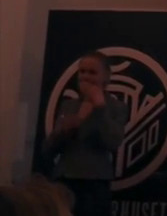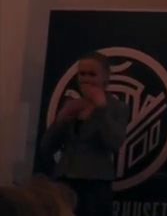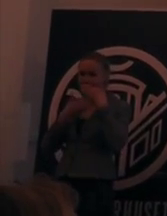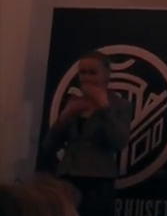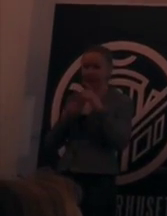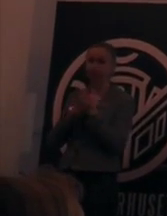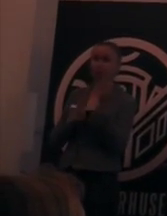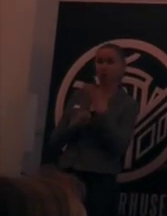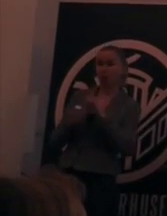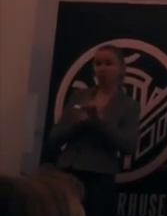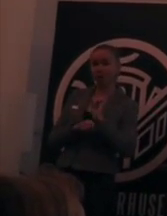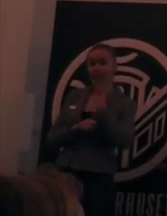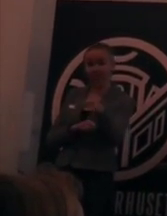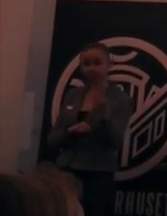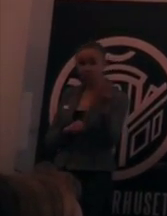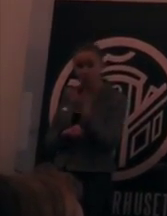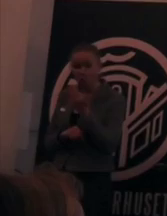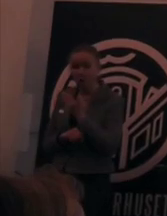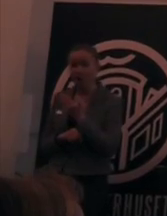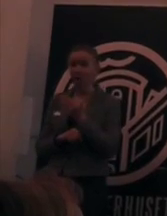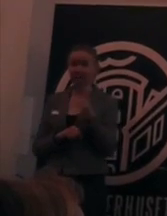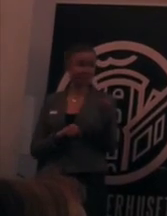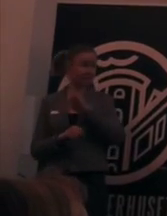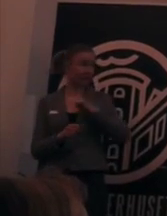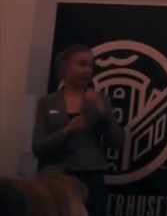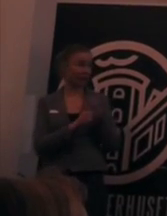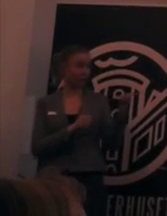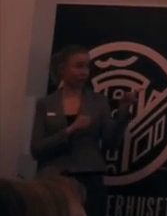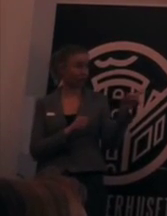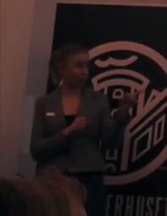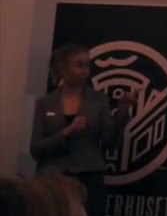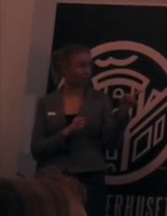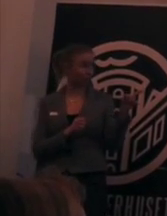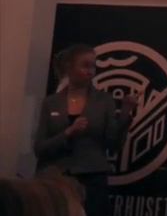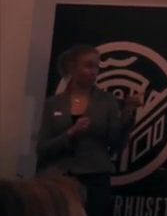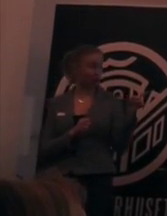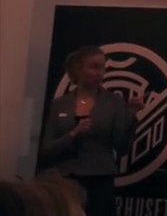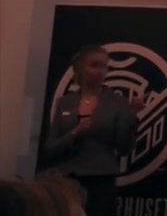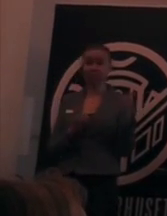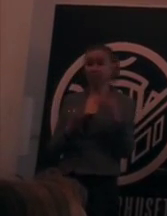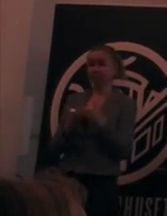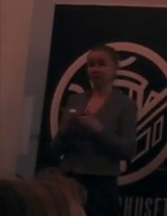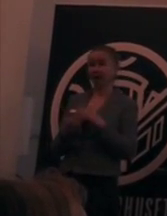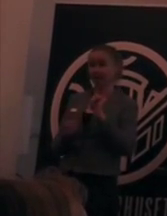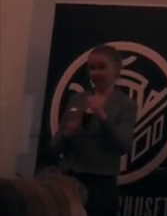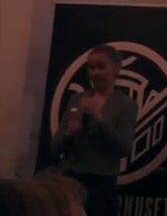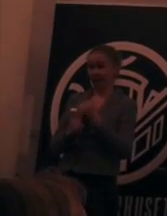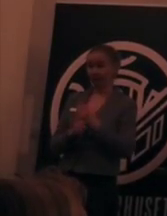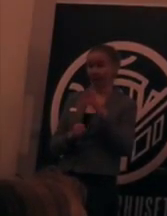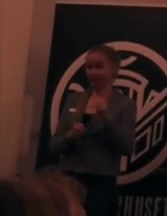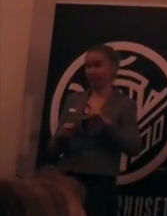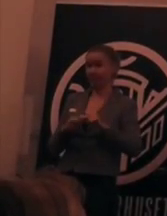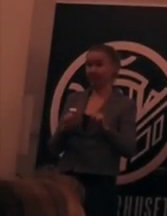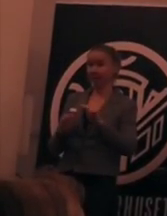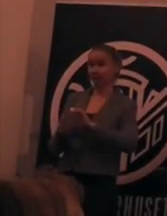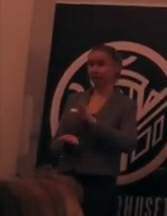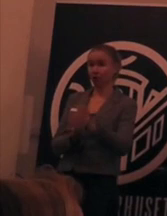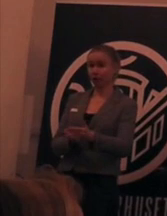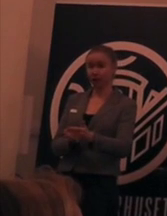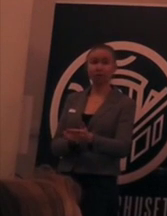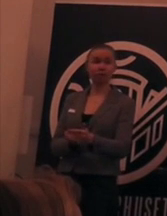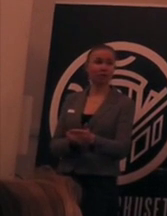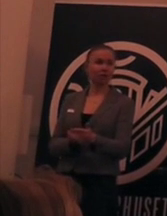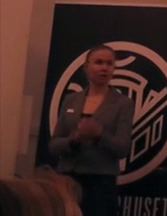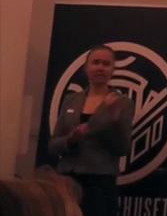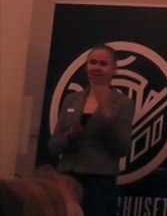schools. He started to go into schools. Milan made this himself from his work with the Milk Foundation. And